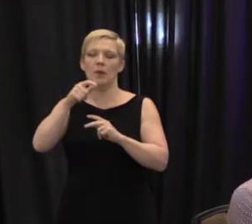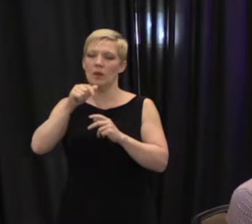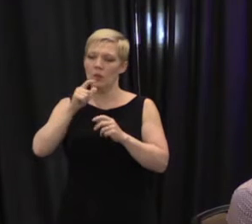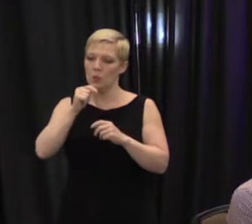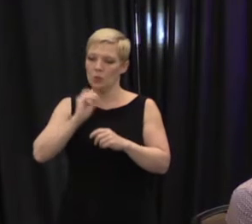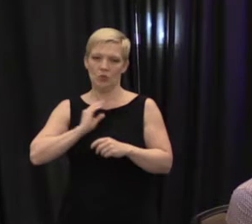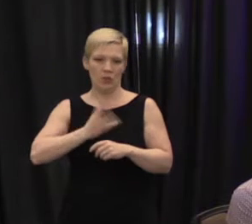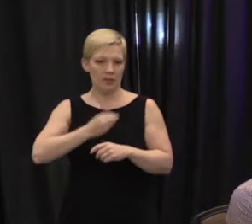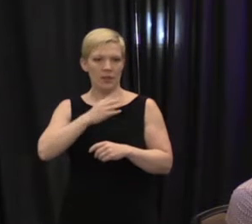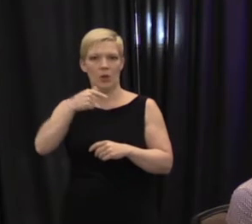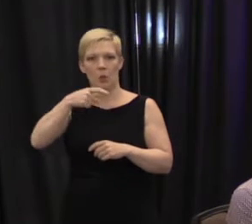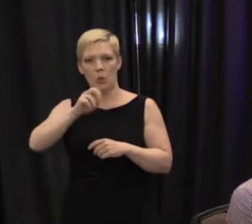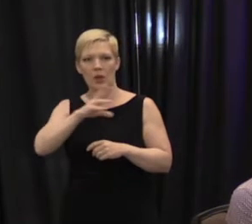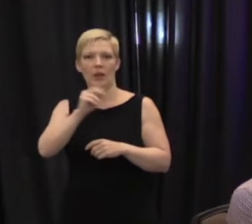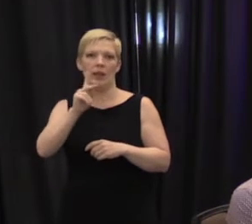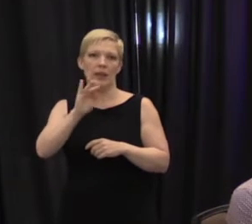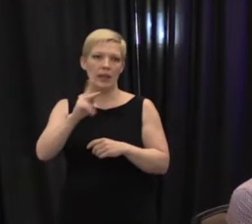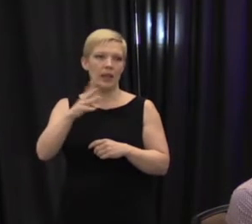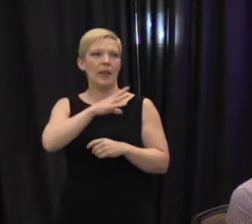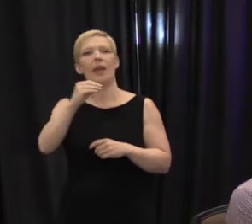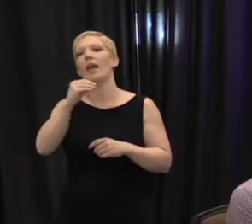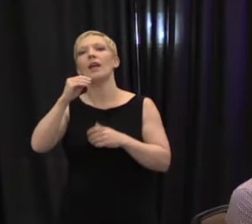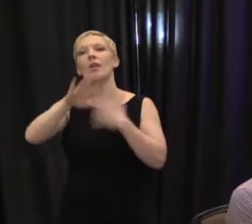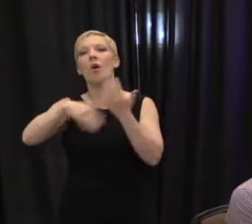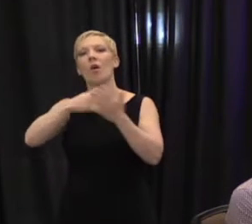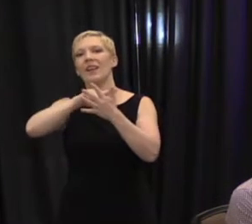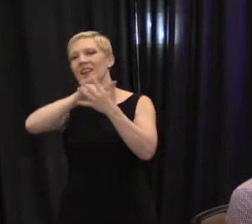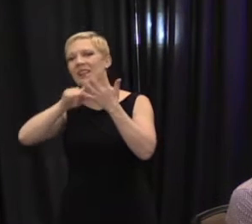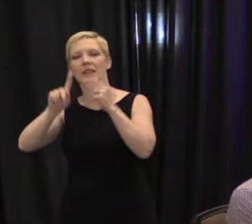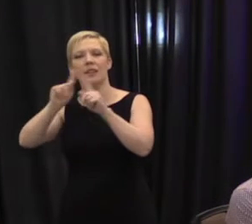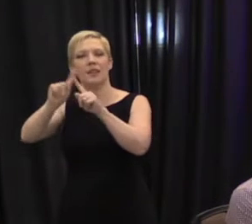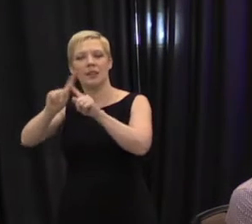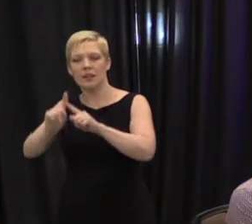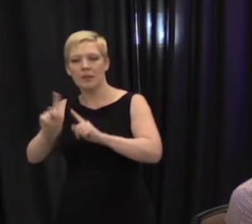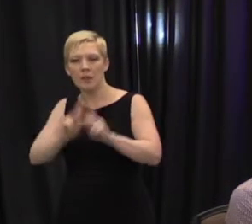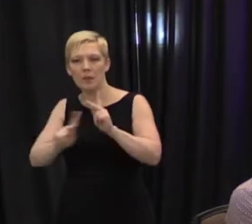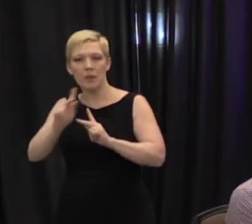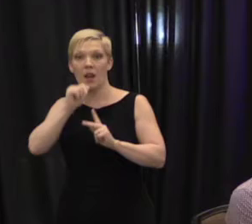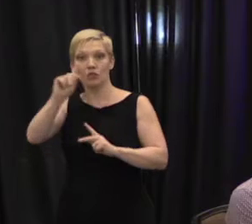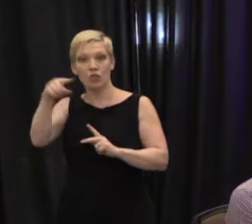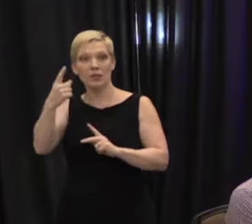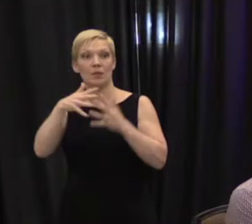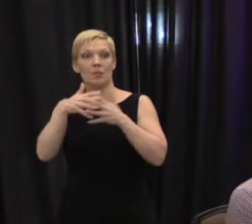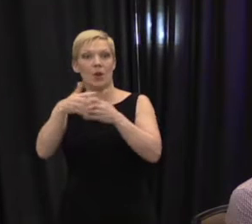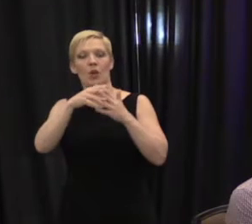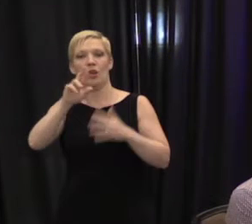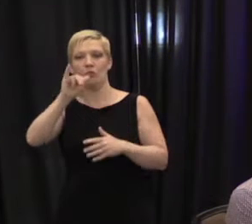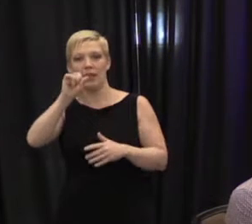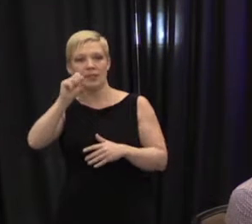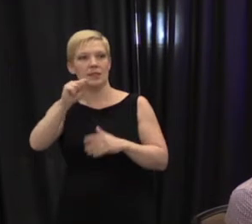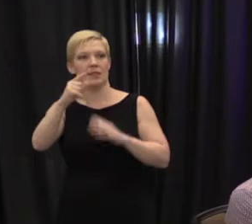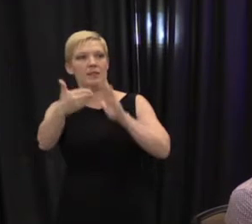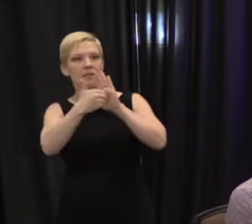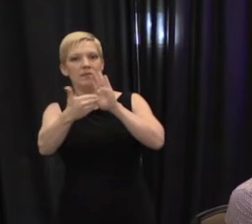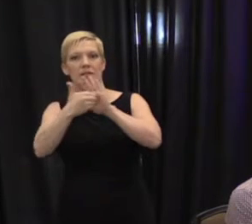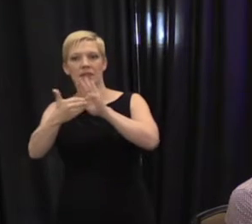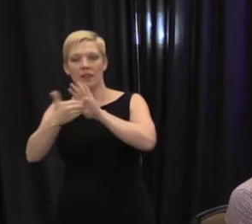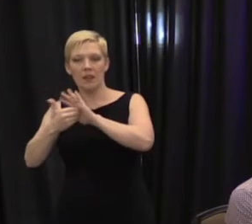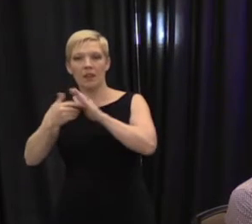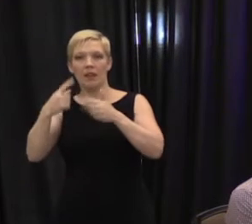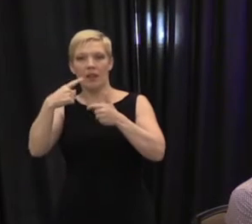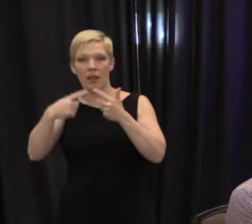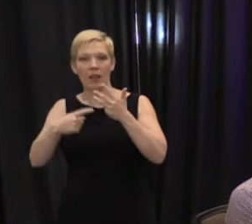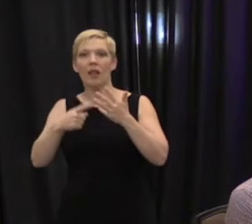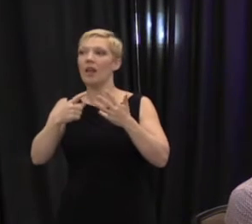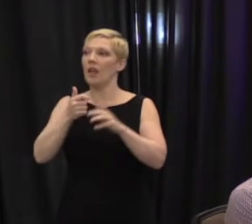and trans and queer and kinky and ostracized, who tell us that it isn't just America that is racist and colorist and ableist and sexist